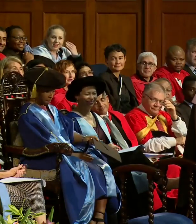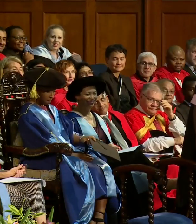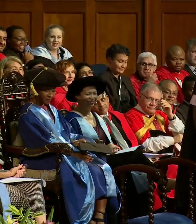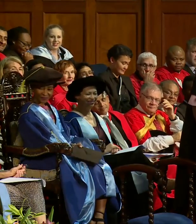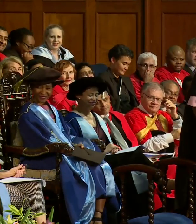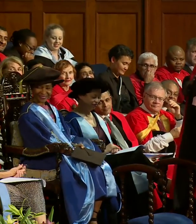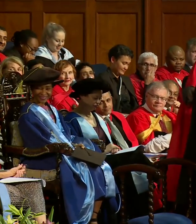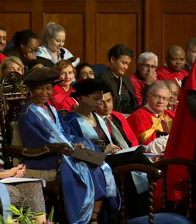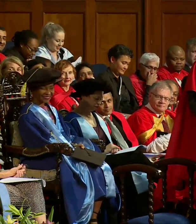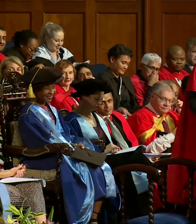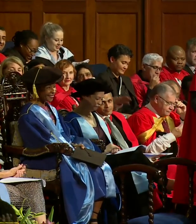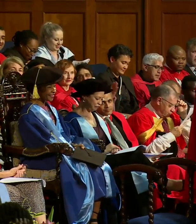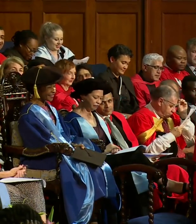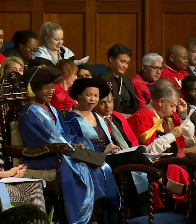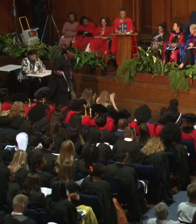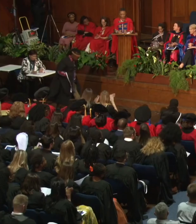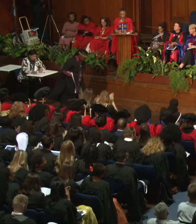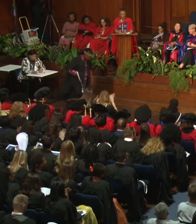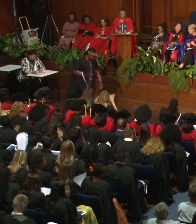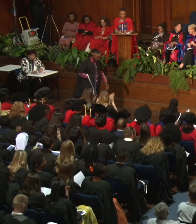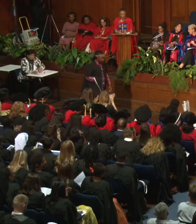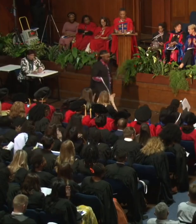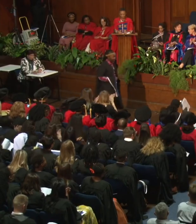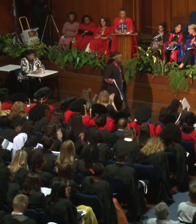Happy Boy Sonyati.